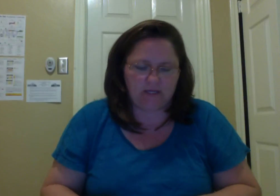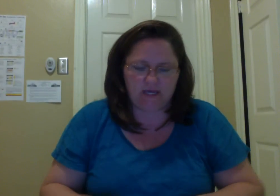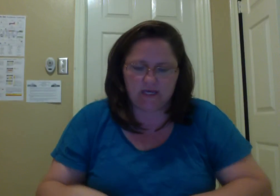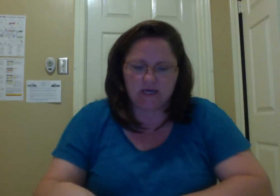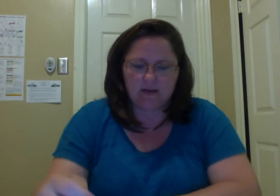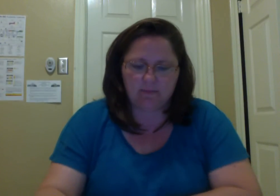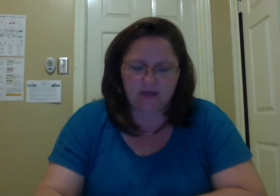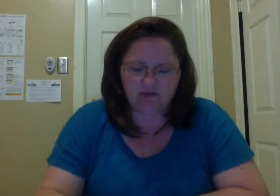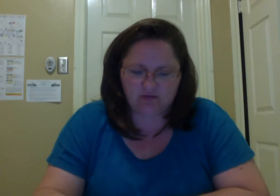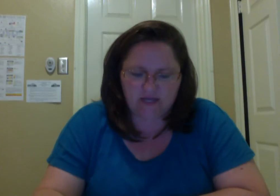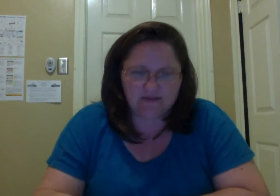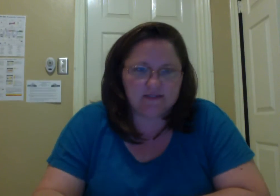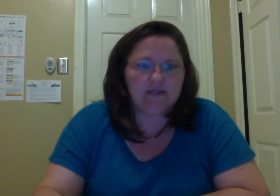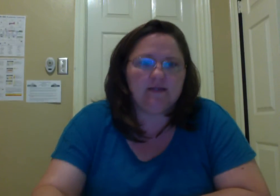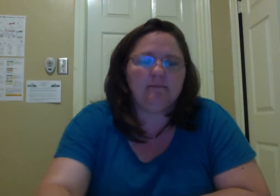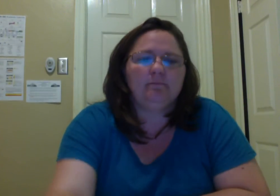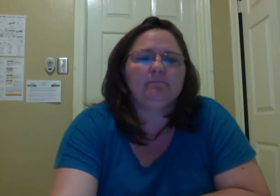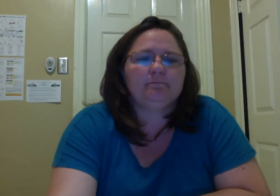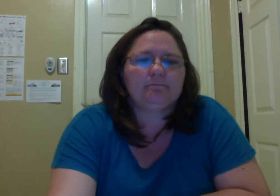Okay? Page 19.